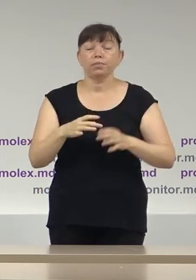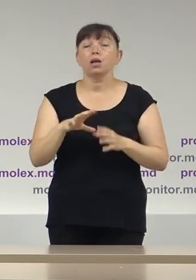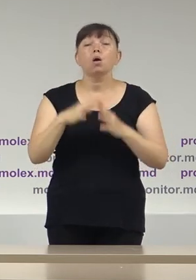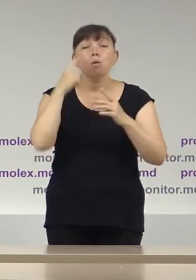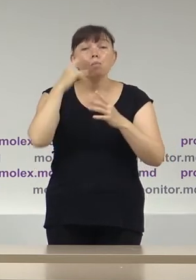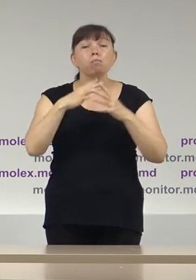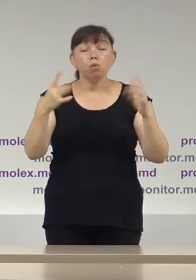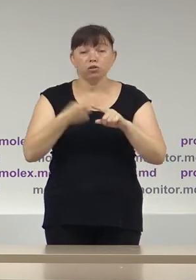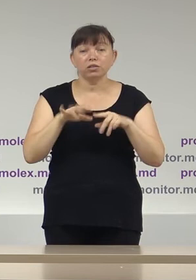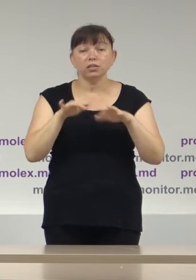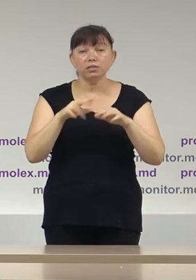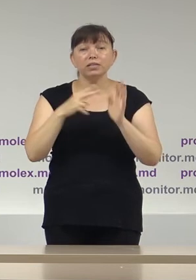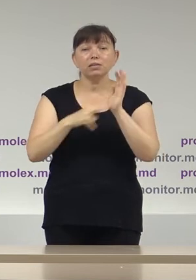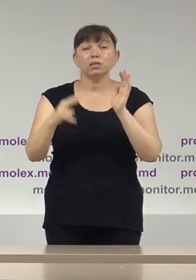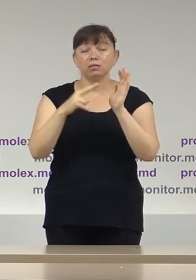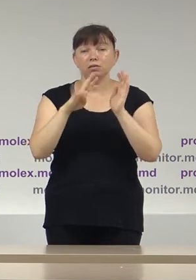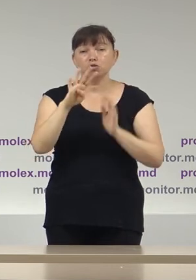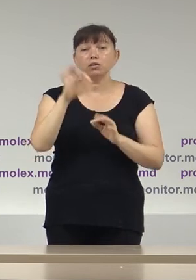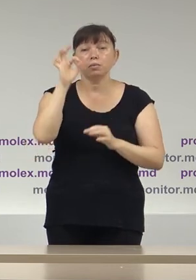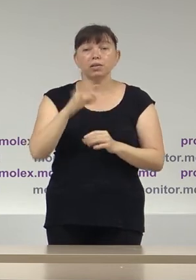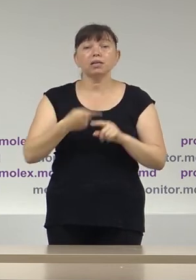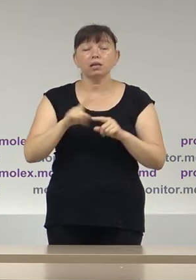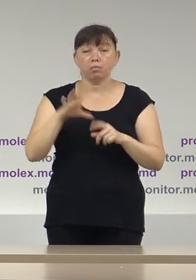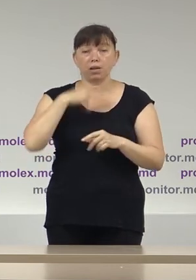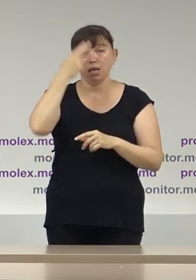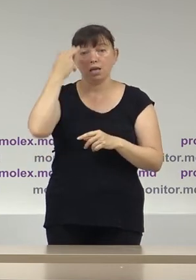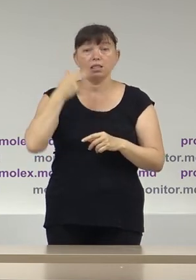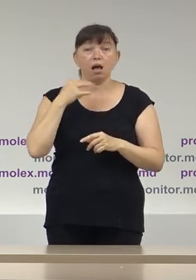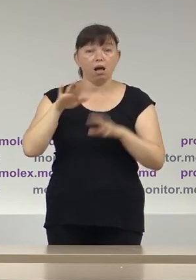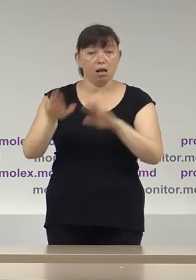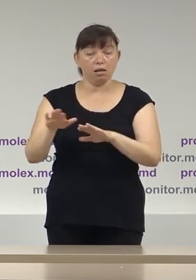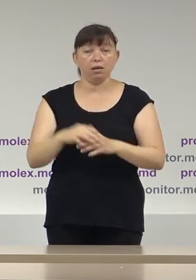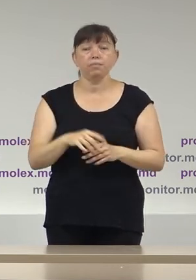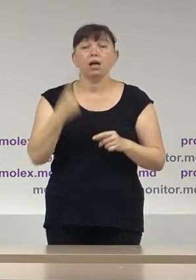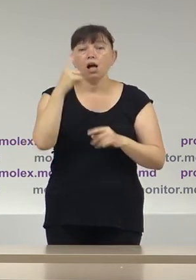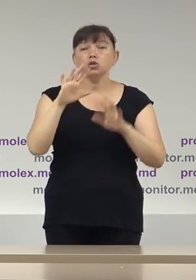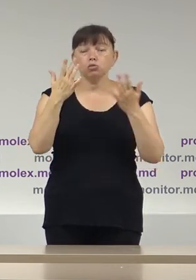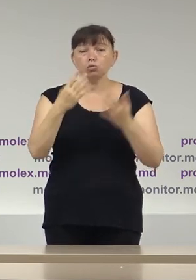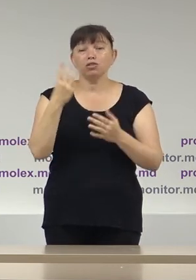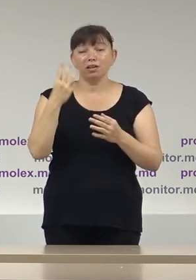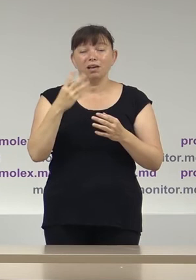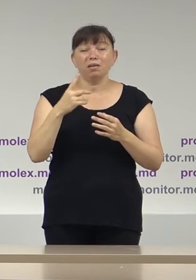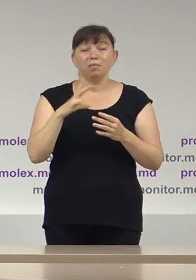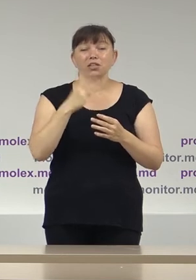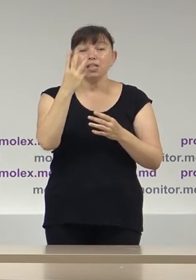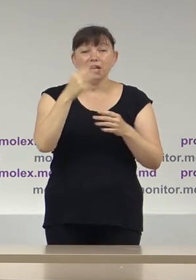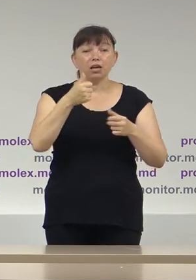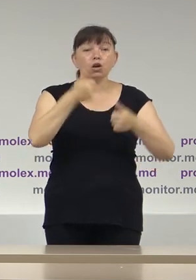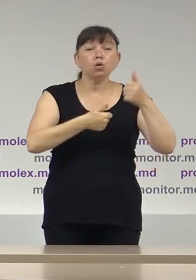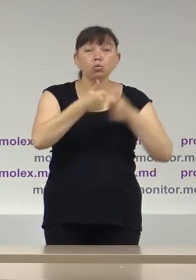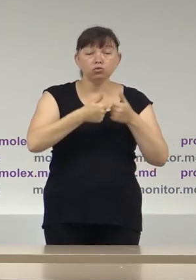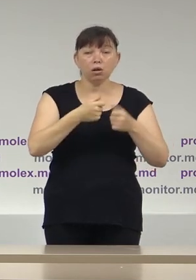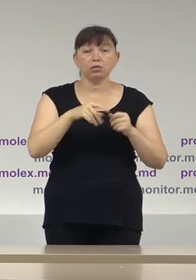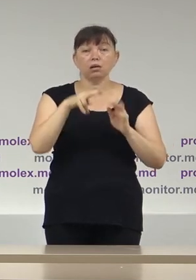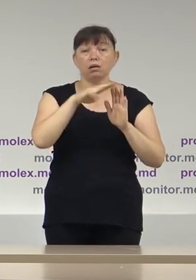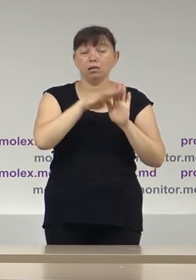Democracy at Home Party. Most of these activities, 75%, took place in Italy. In